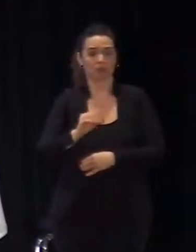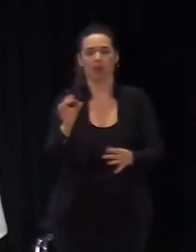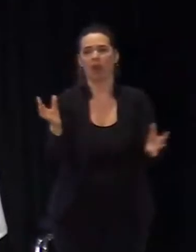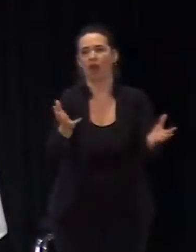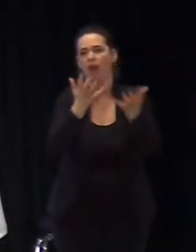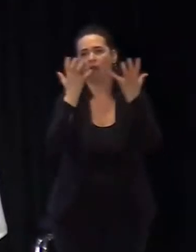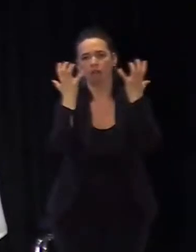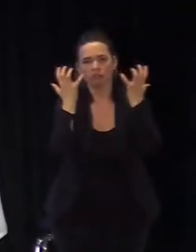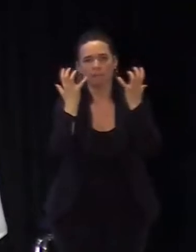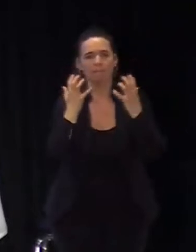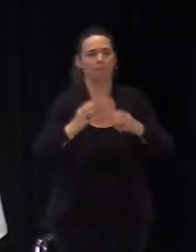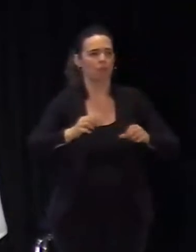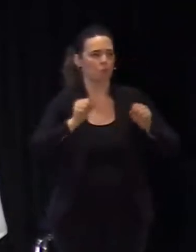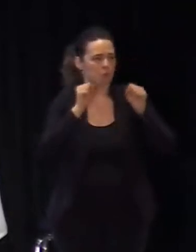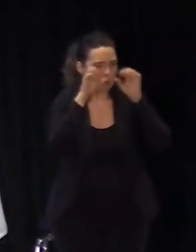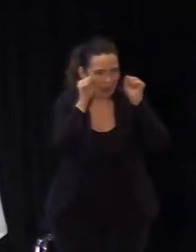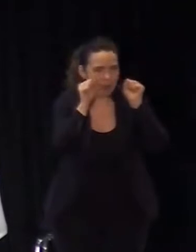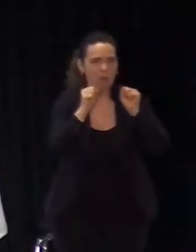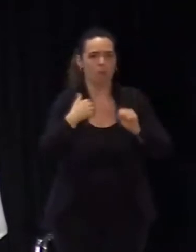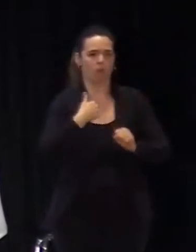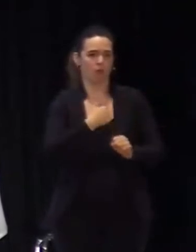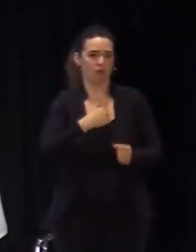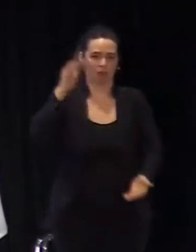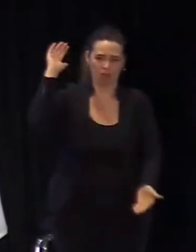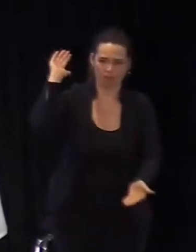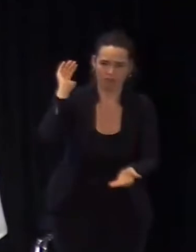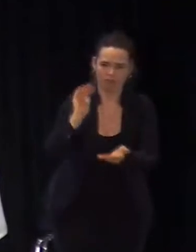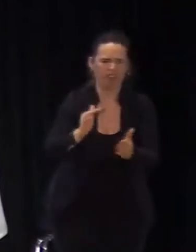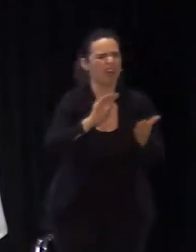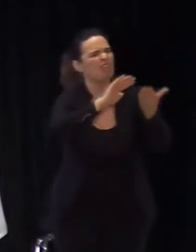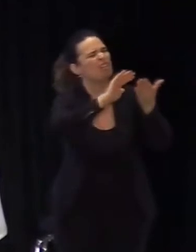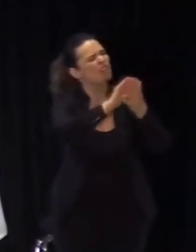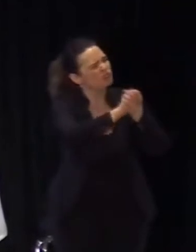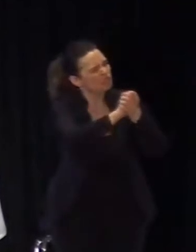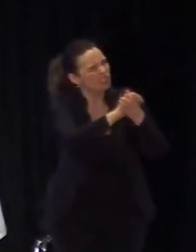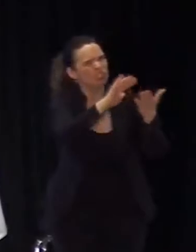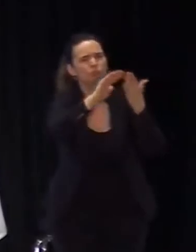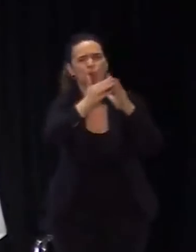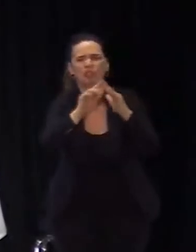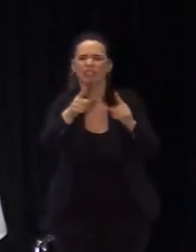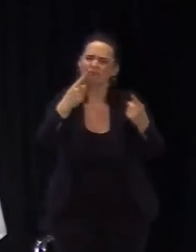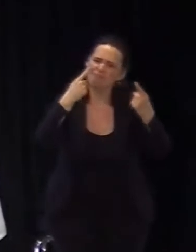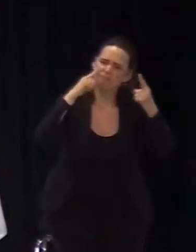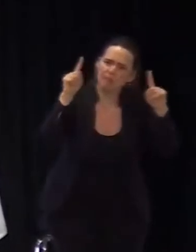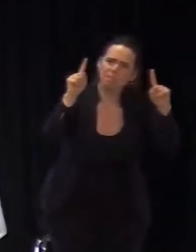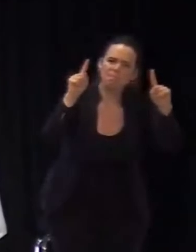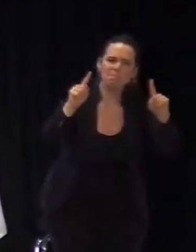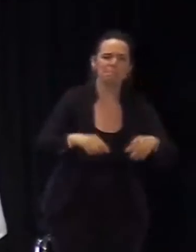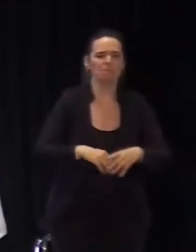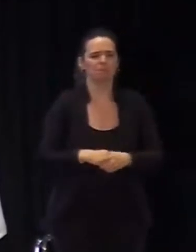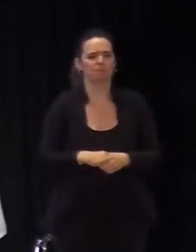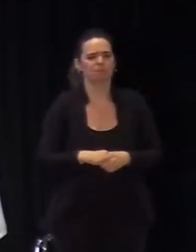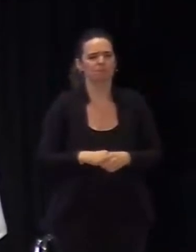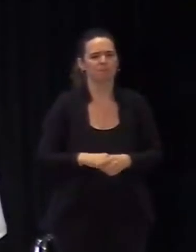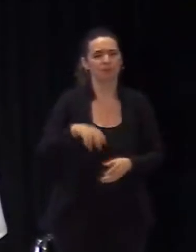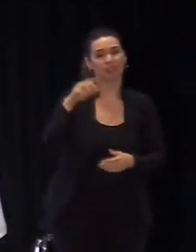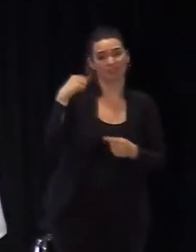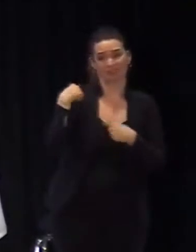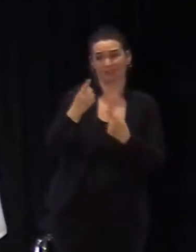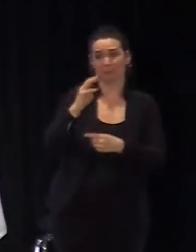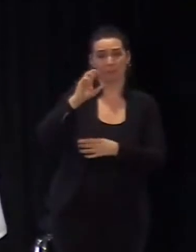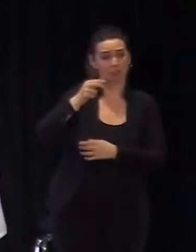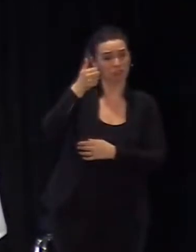spikes. This is really tremendous. Overall, we now have 30,122 positive cases